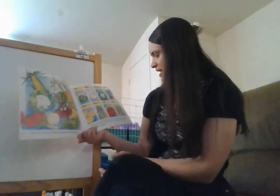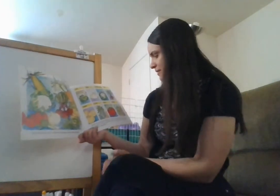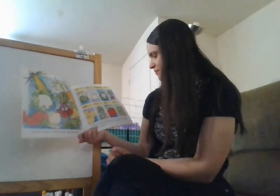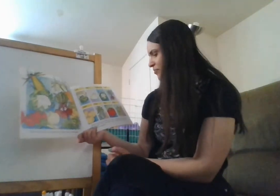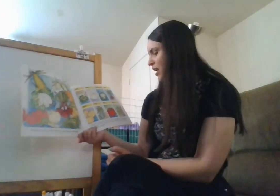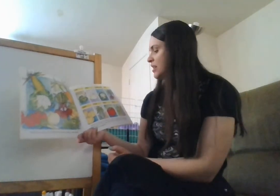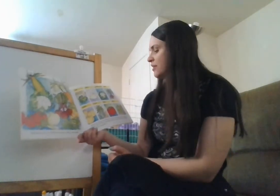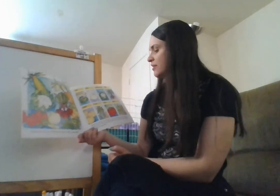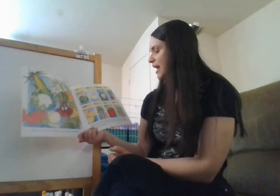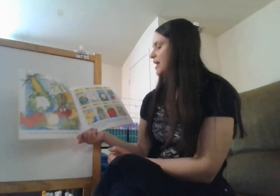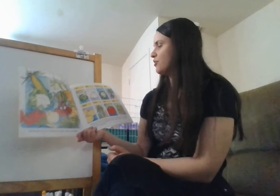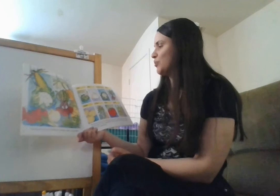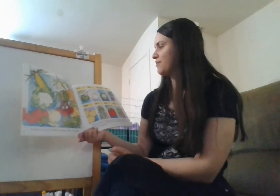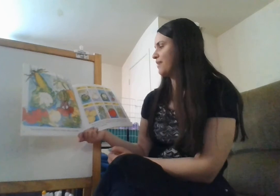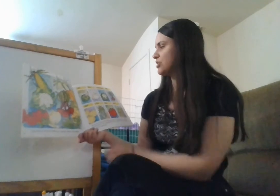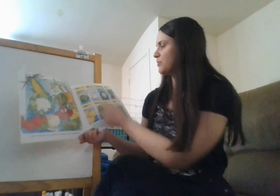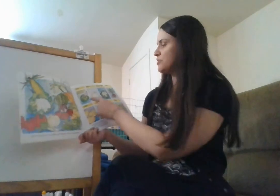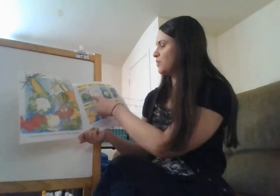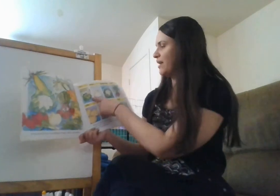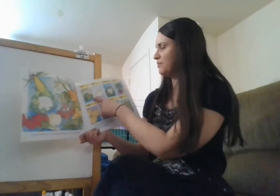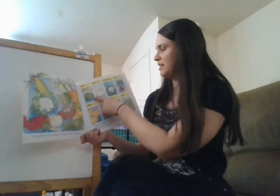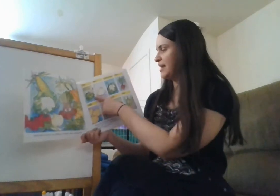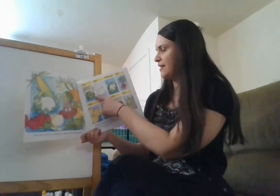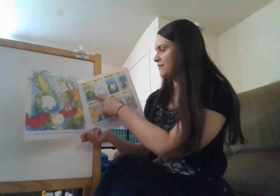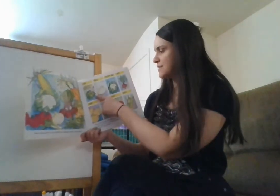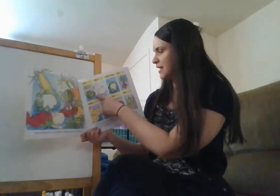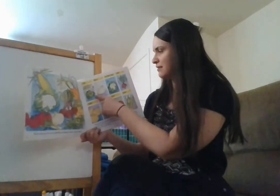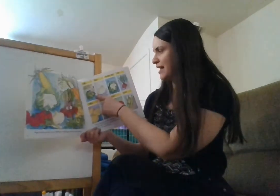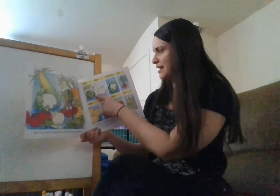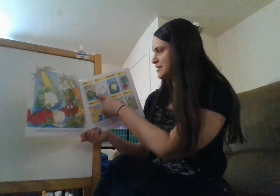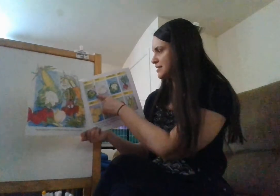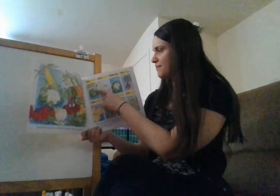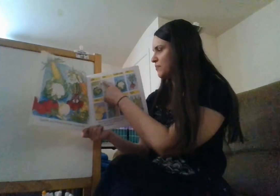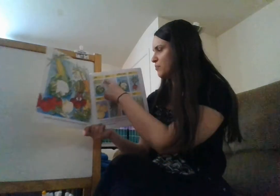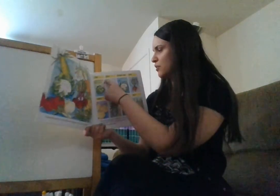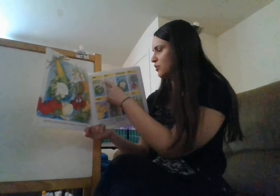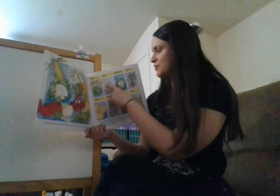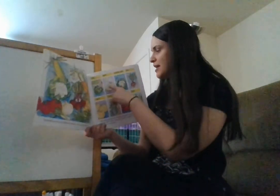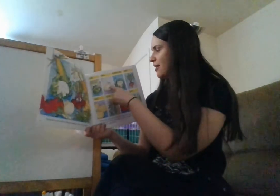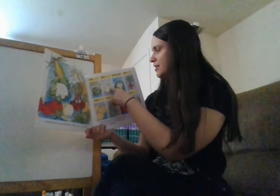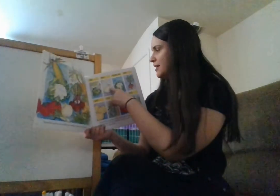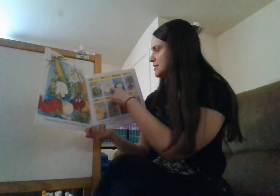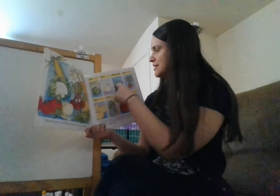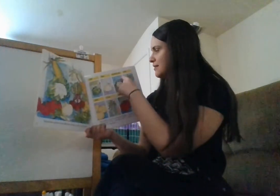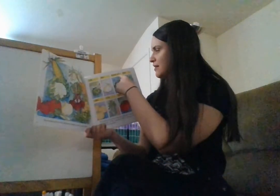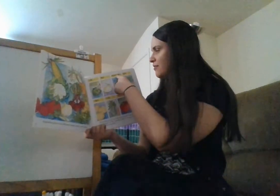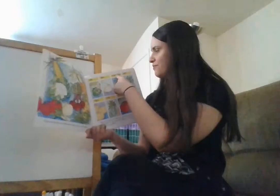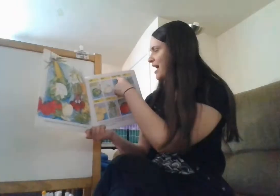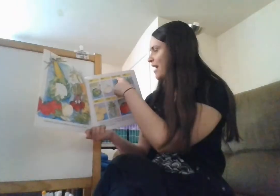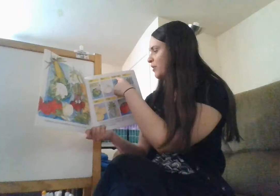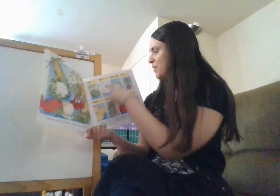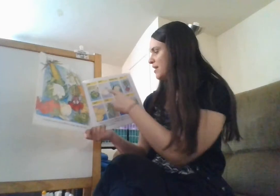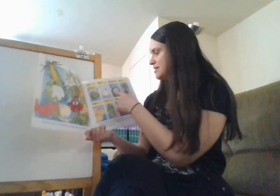eaten. There are 8 groups of vegetables. We have leaves like lettuce, bulbs like onions, flower buds